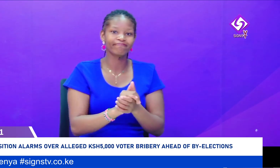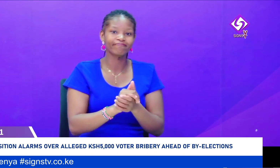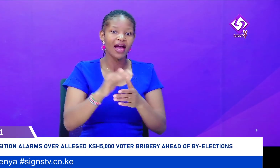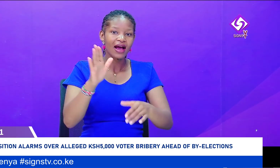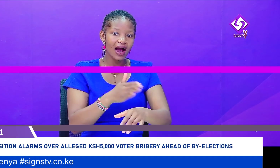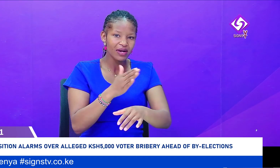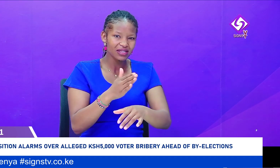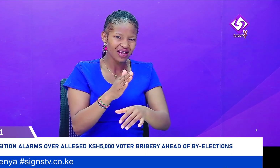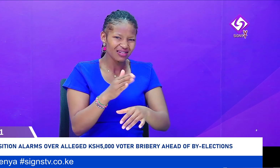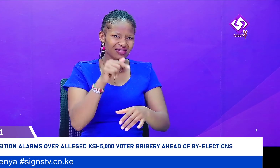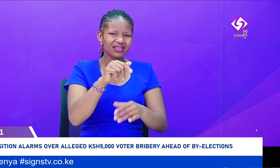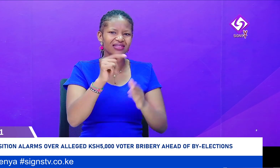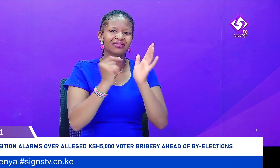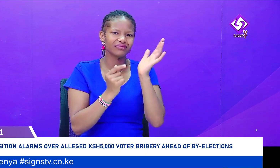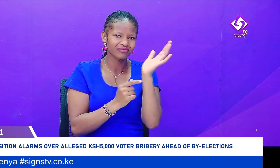officials to campaign for their preferred